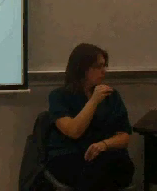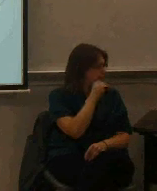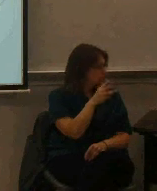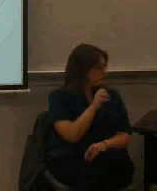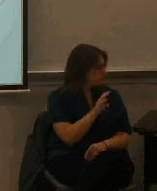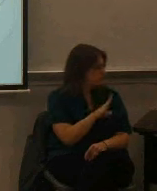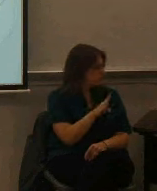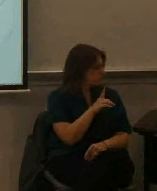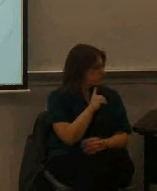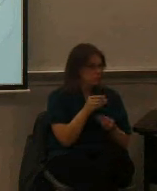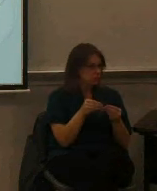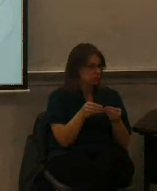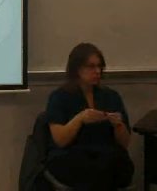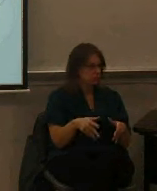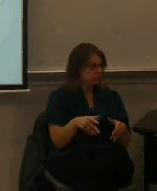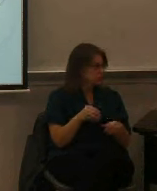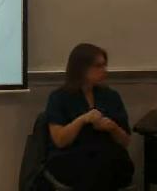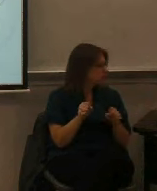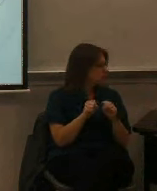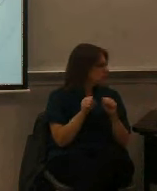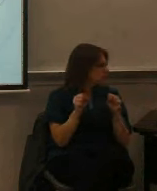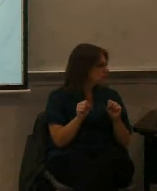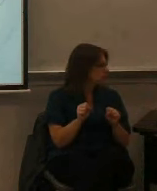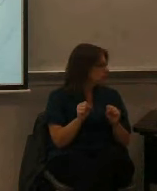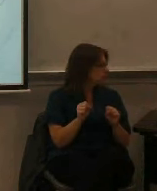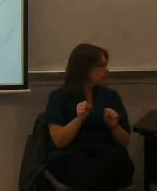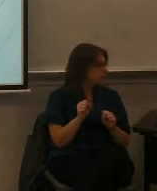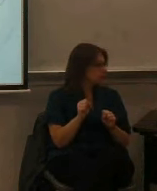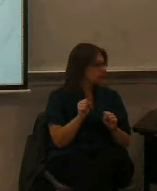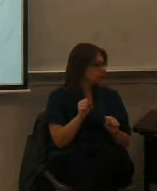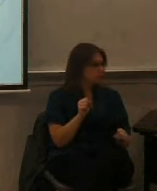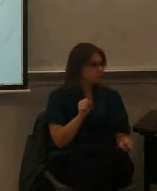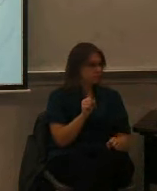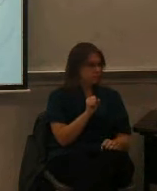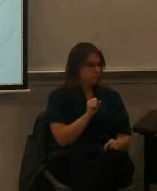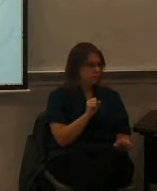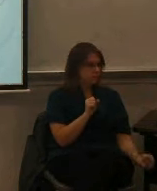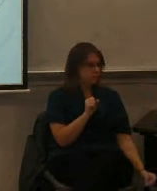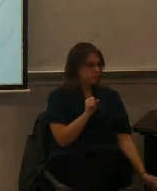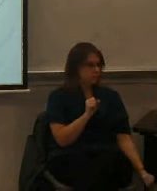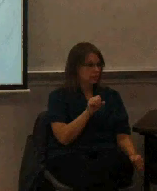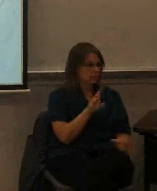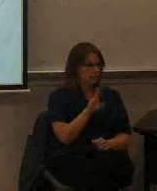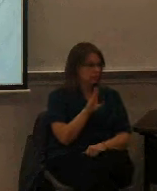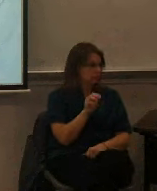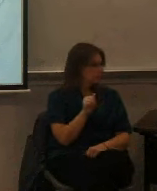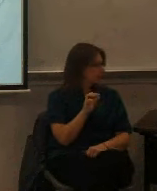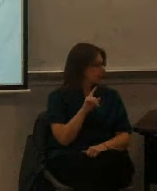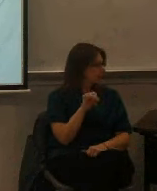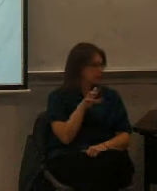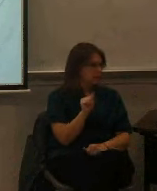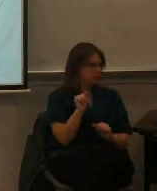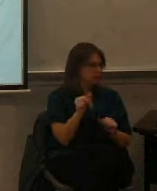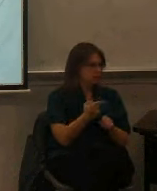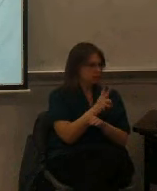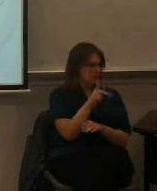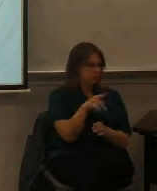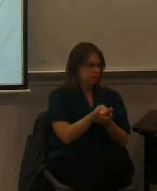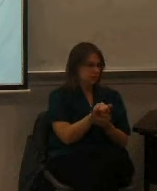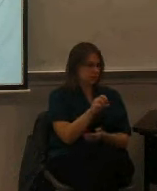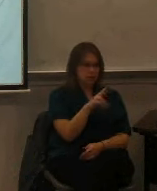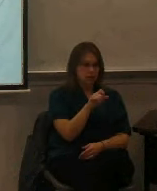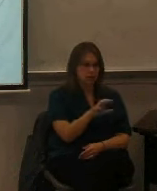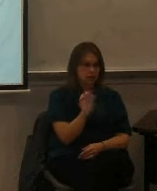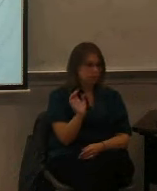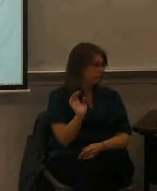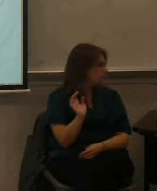web, it's lost in the system. So the bacteria, heterotrophic bacteria, can use up that organic carbon. These